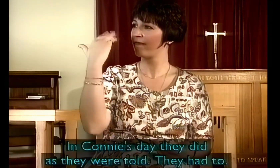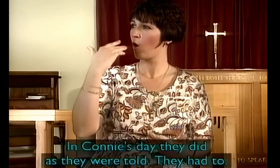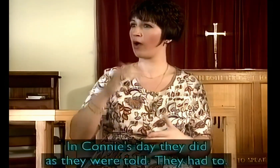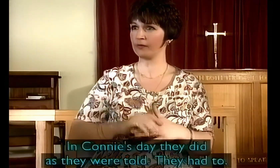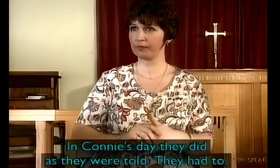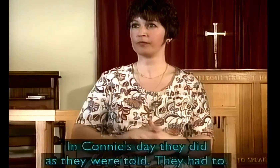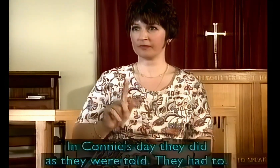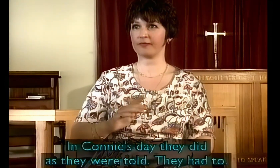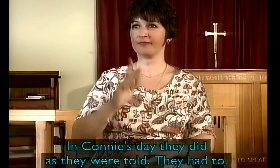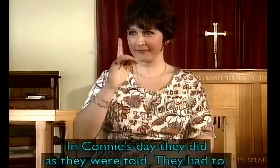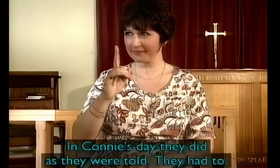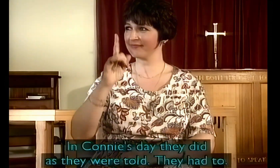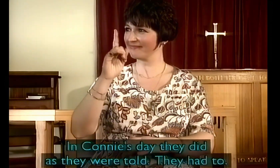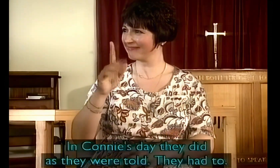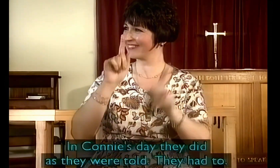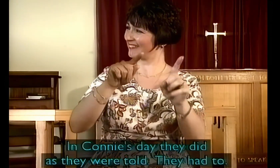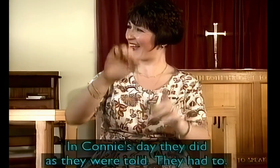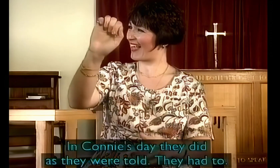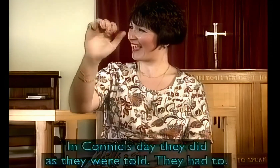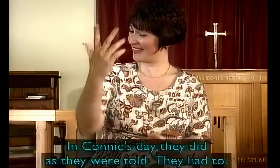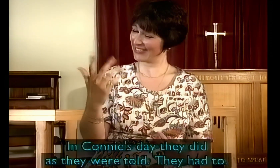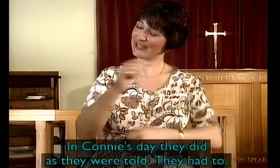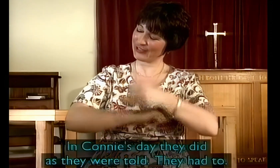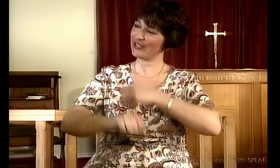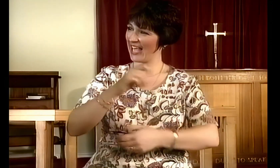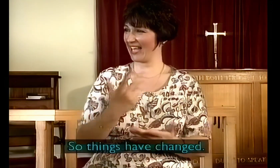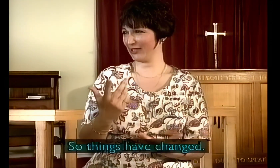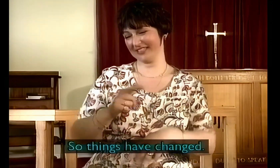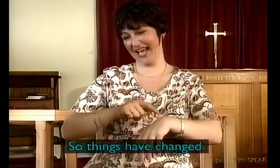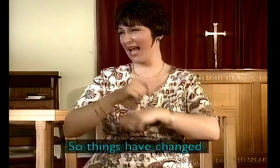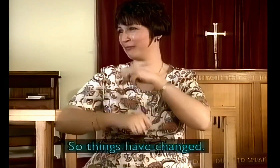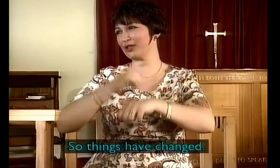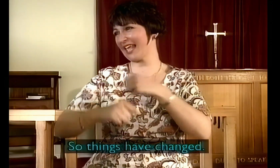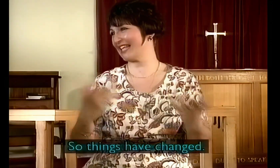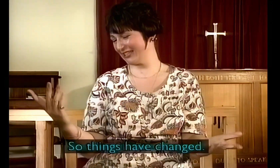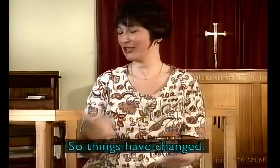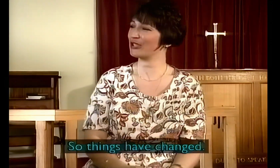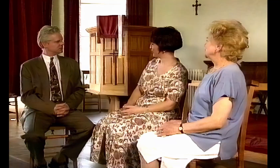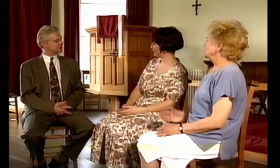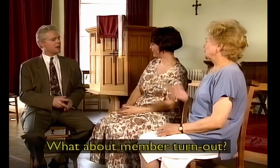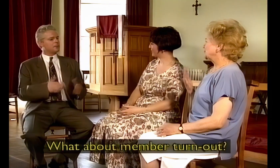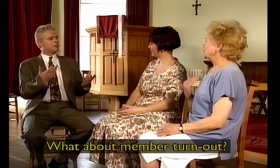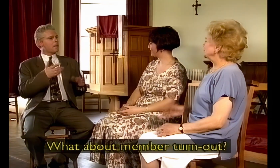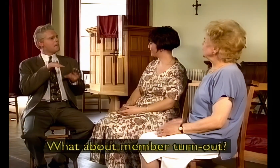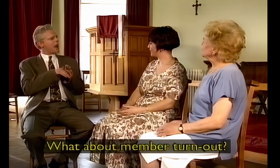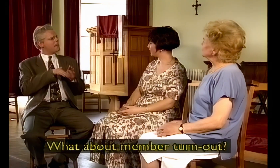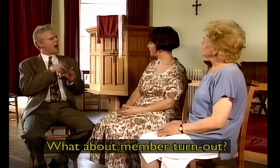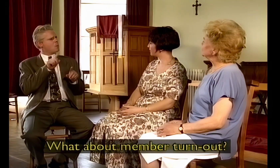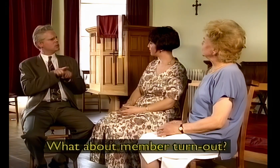day, well, they did as they were told. They had to. So things have changed, as they do with time.